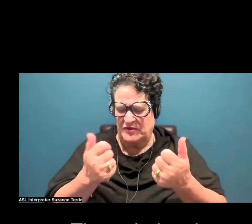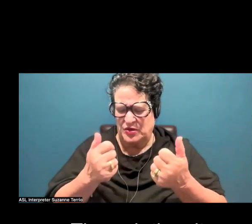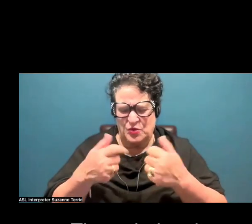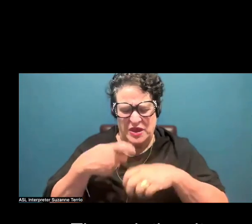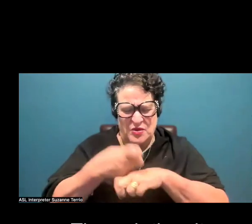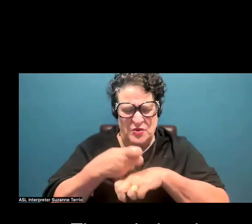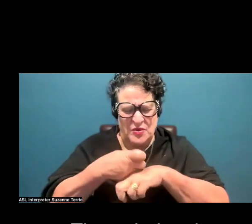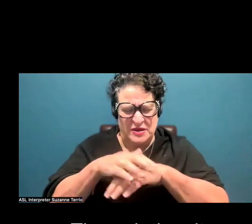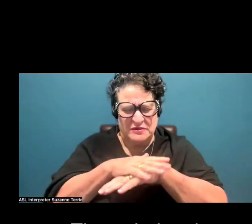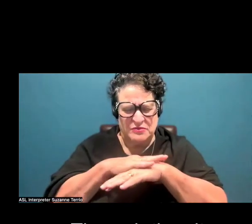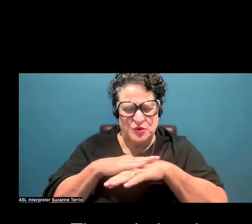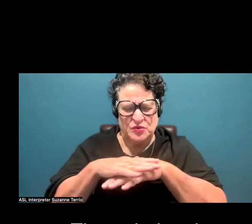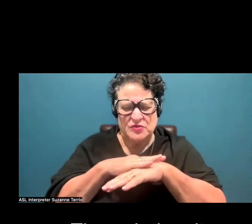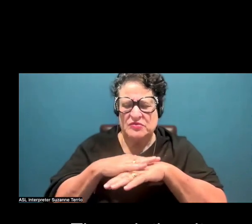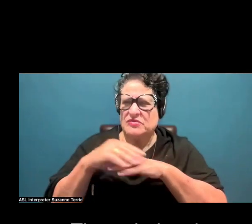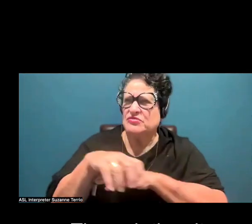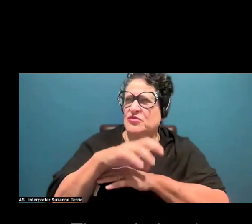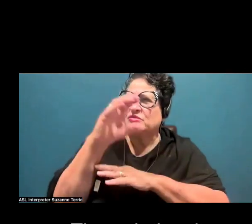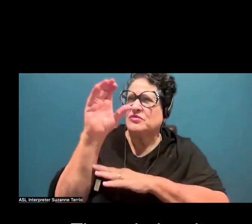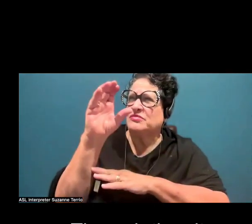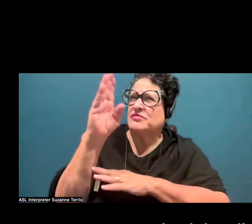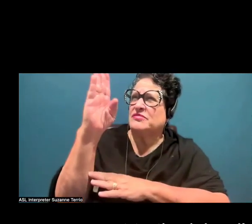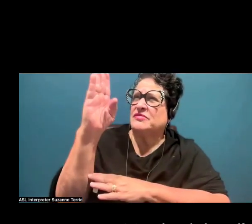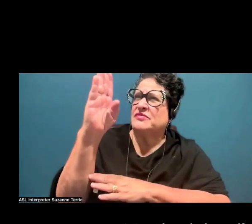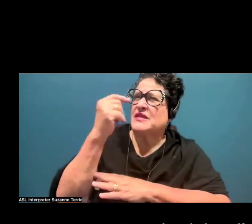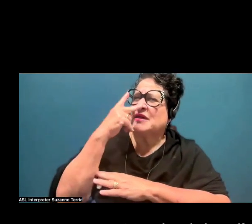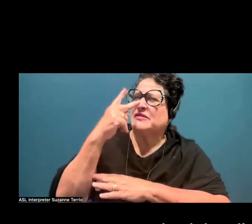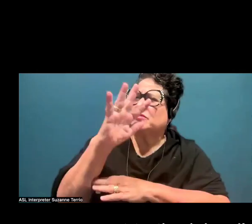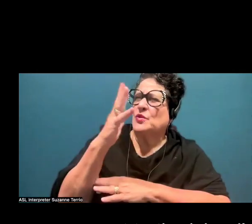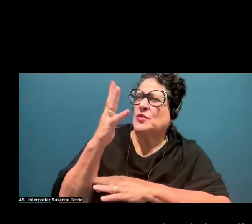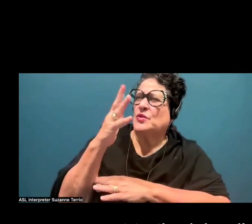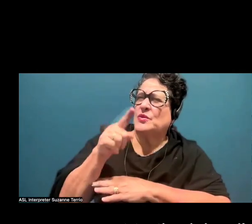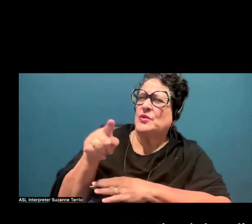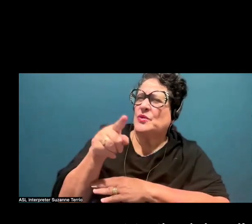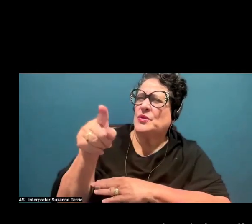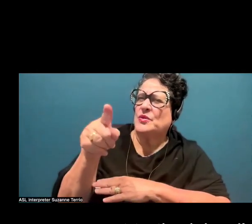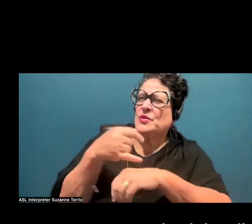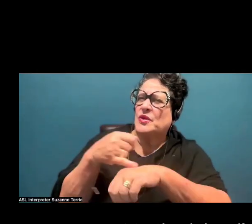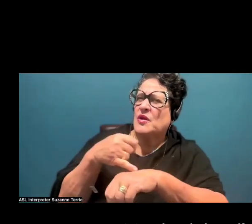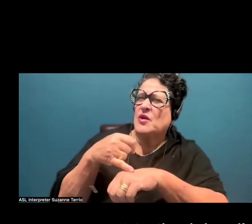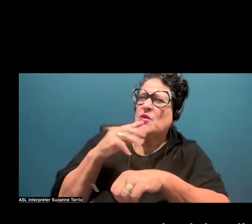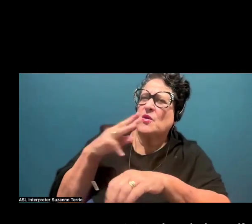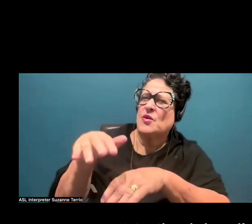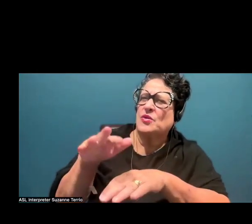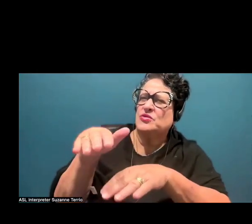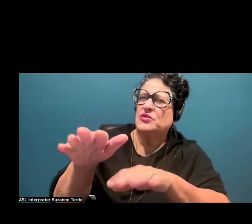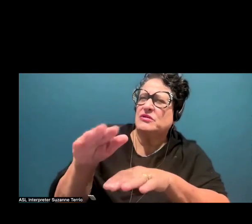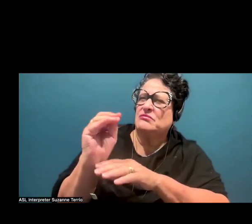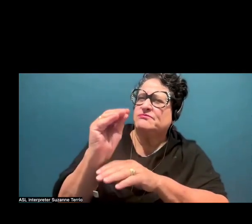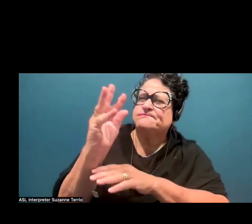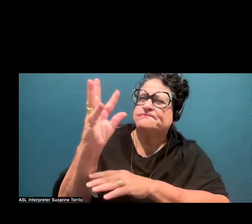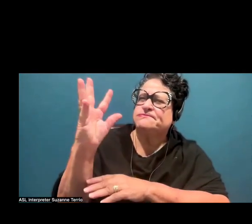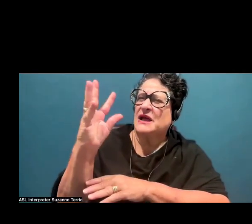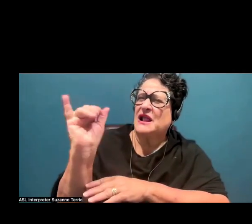the sight, noon sun bleaching the world, I can see the woods stretching out to the island's edge, the ocean beyond, pines bristling thick like